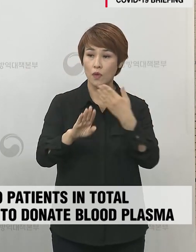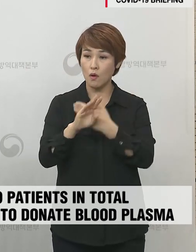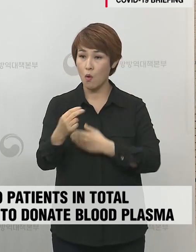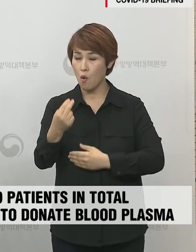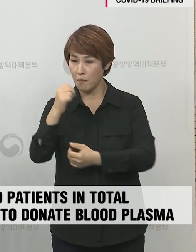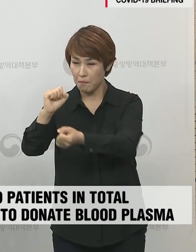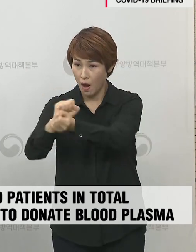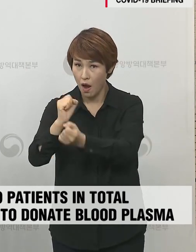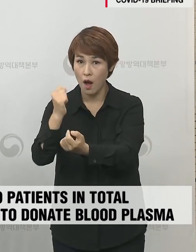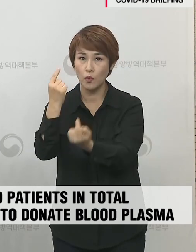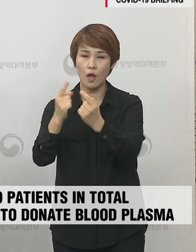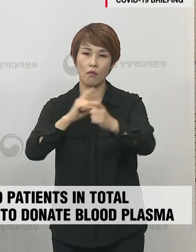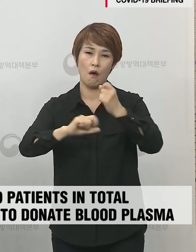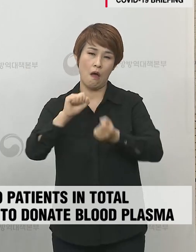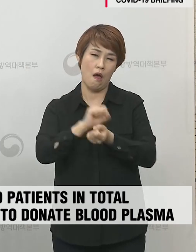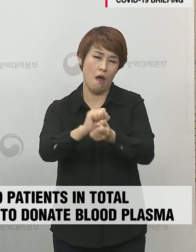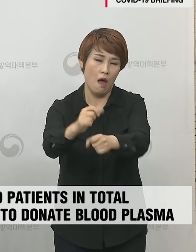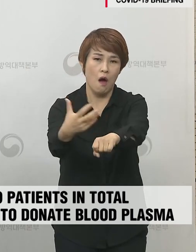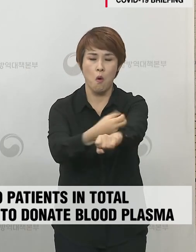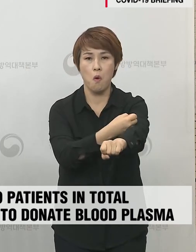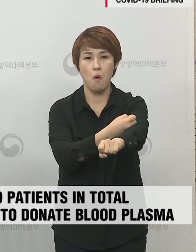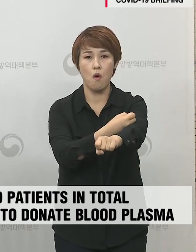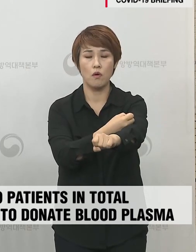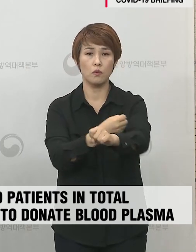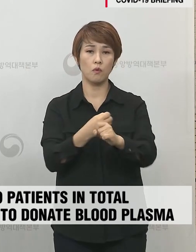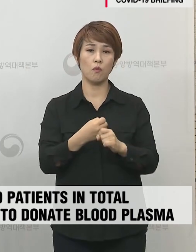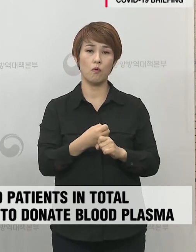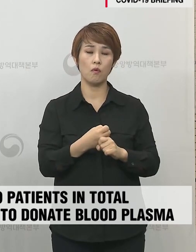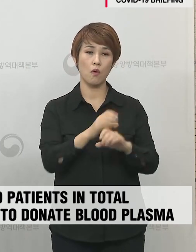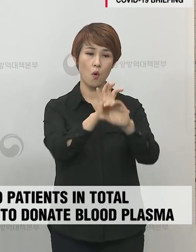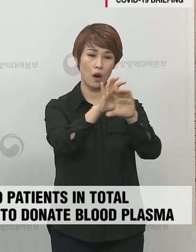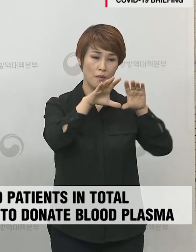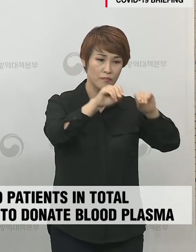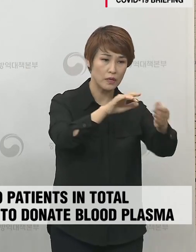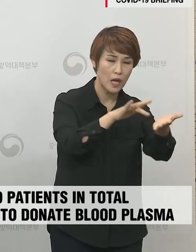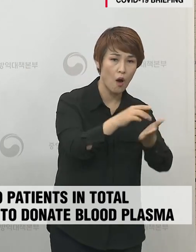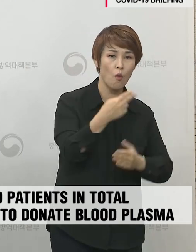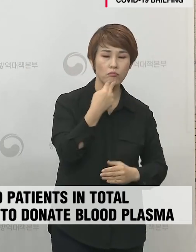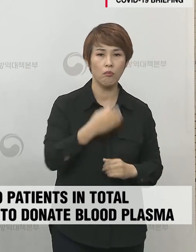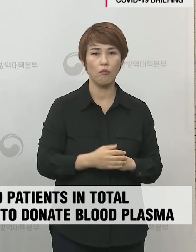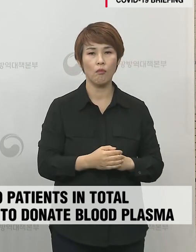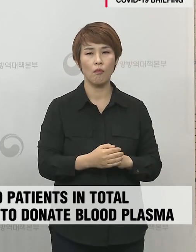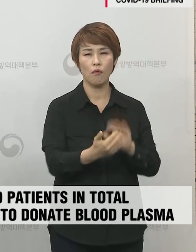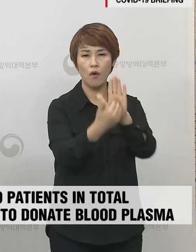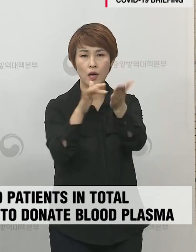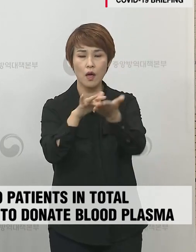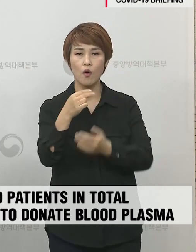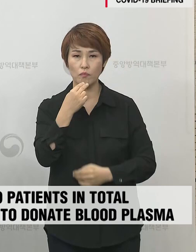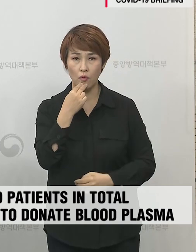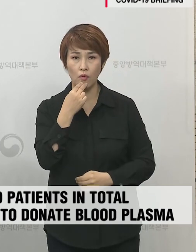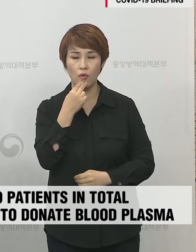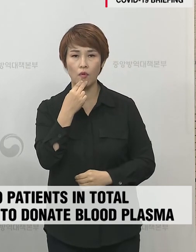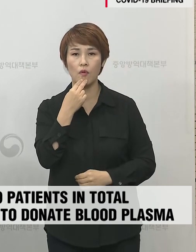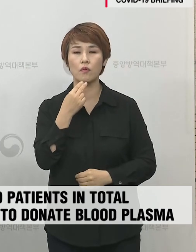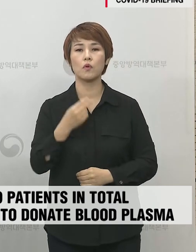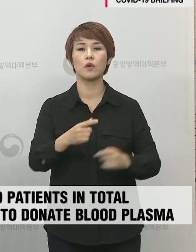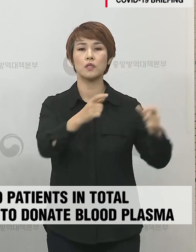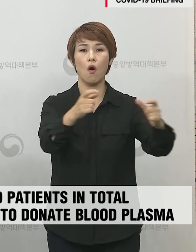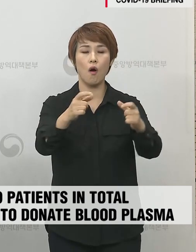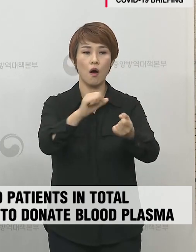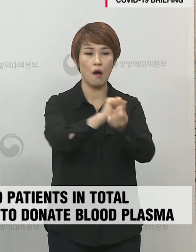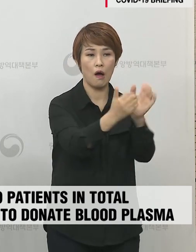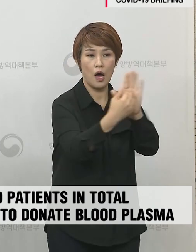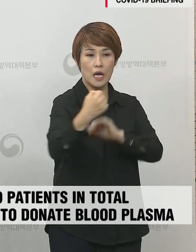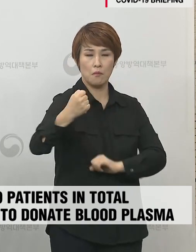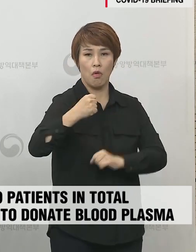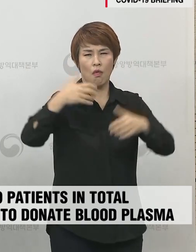symptoms. And therefore, the COVID-19 has high infectious rates. And there is no effective cure or